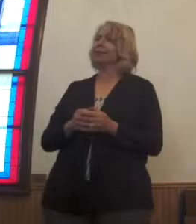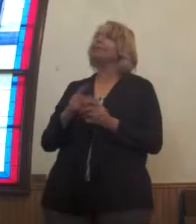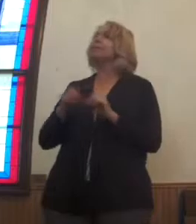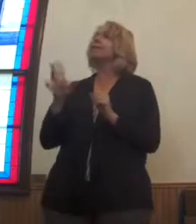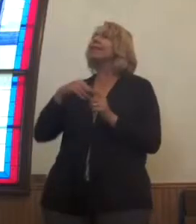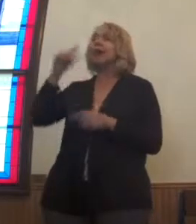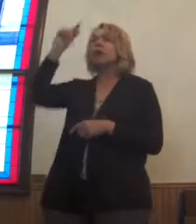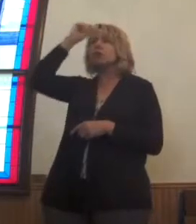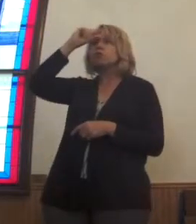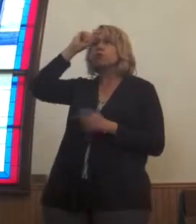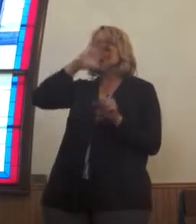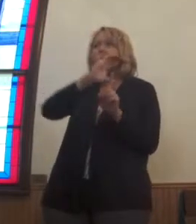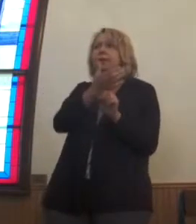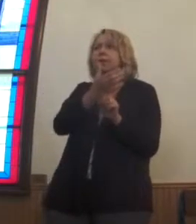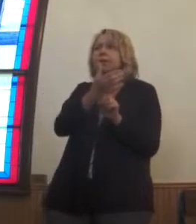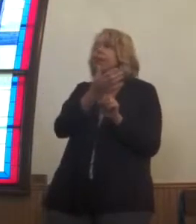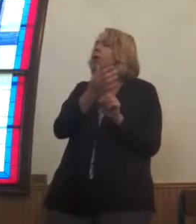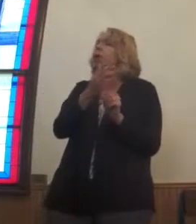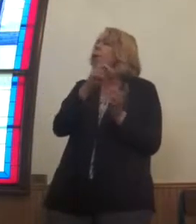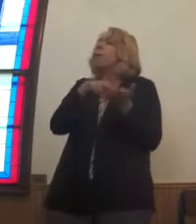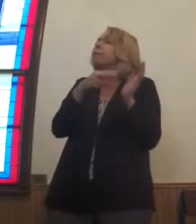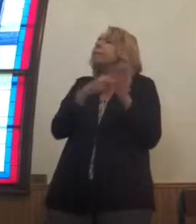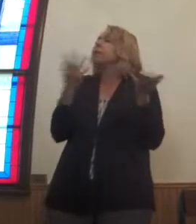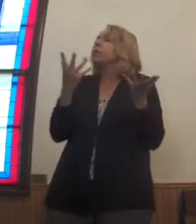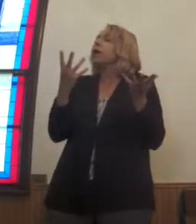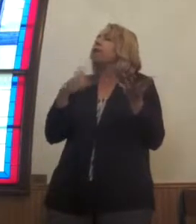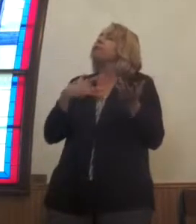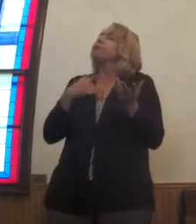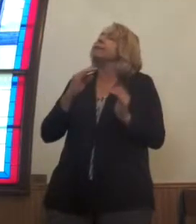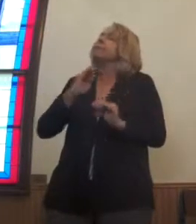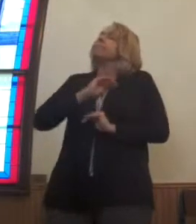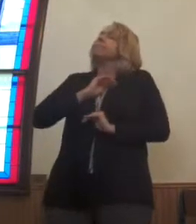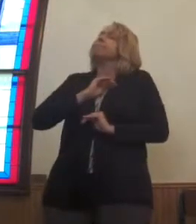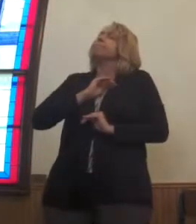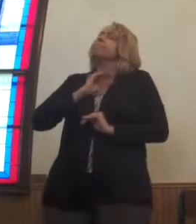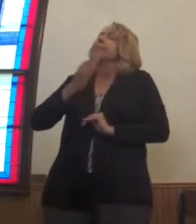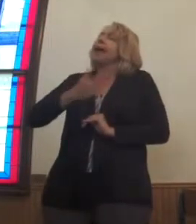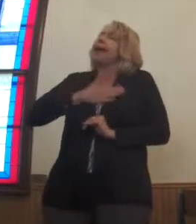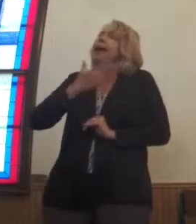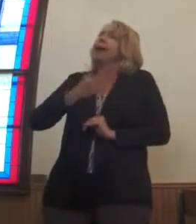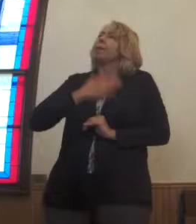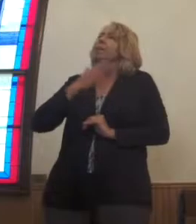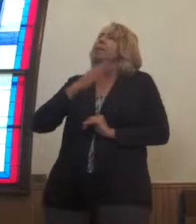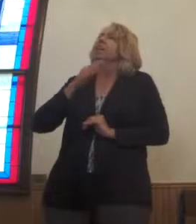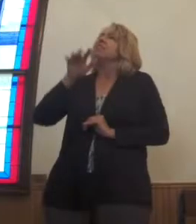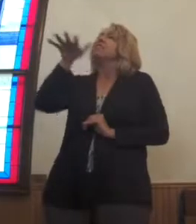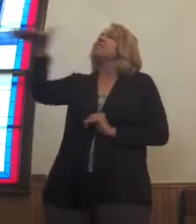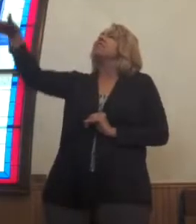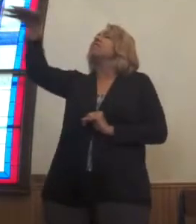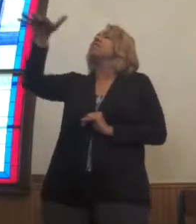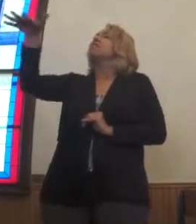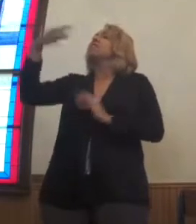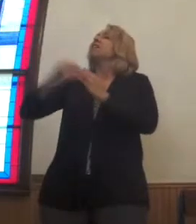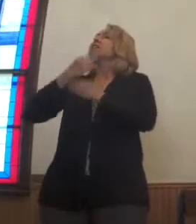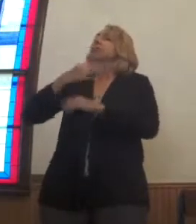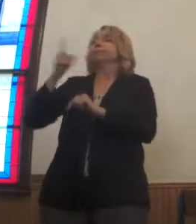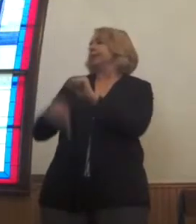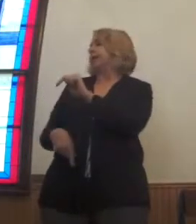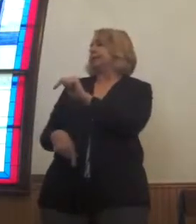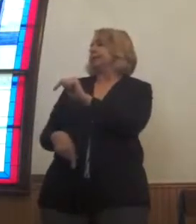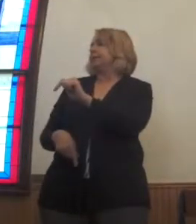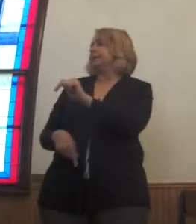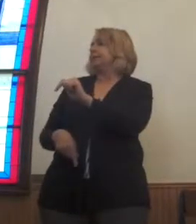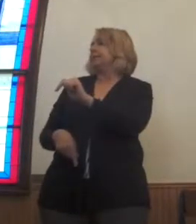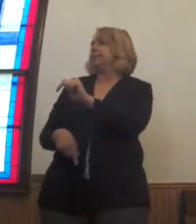culture describes makarios as a state of content and blissfulness unaffected by circumstances.